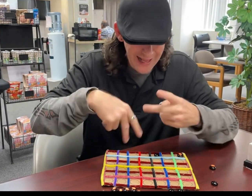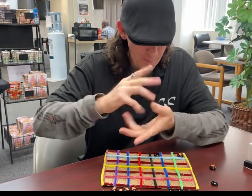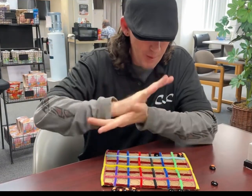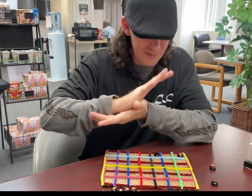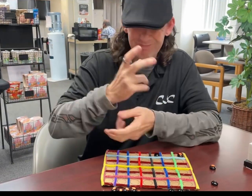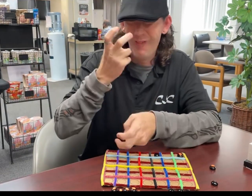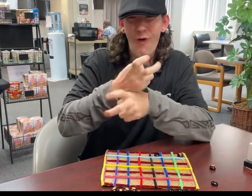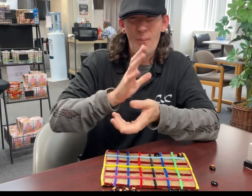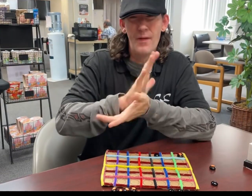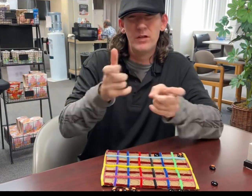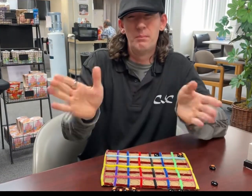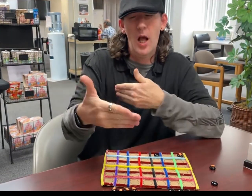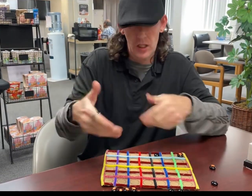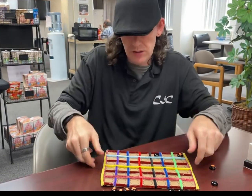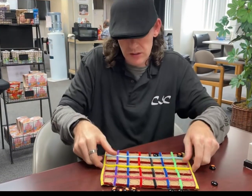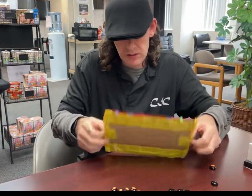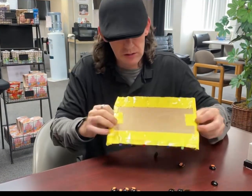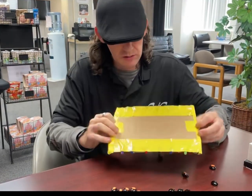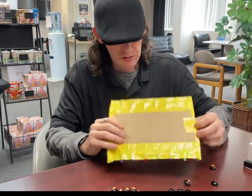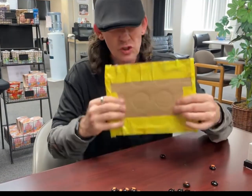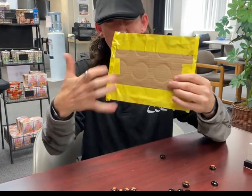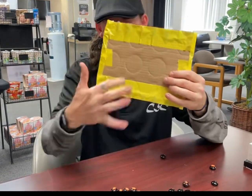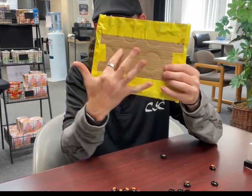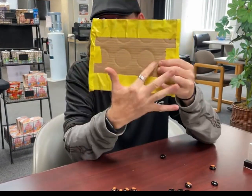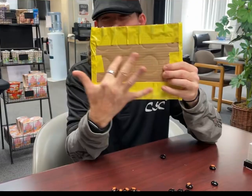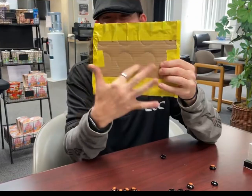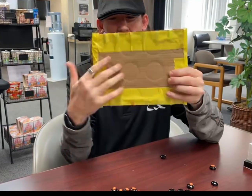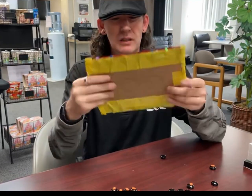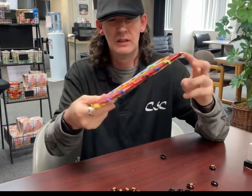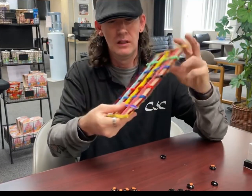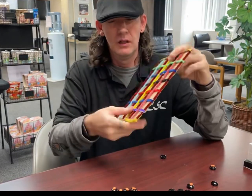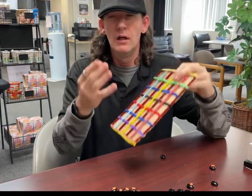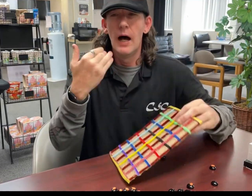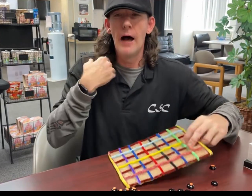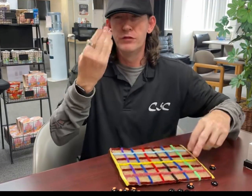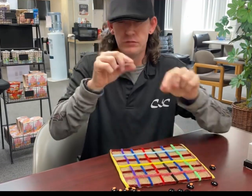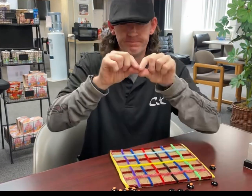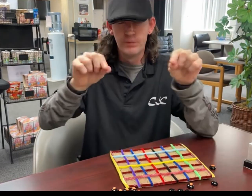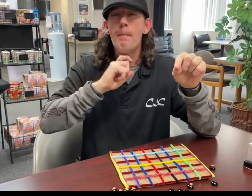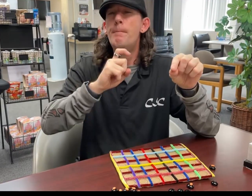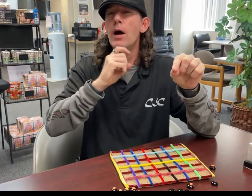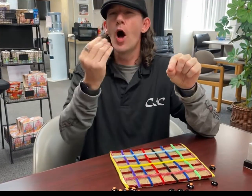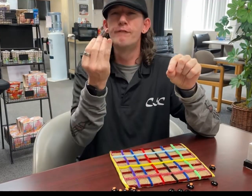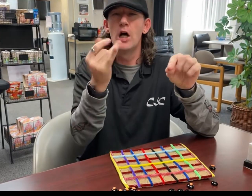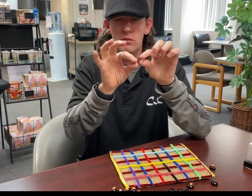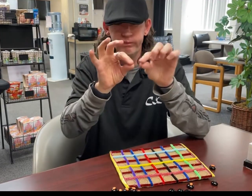blind person, and then the sighted person has the hard piece. And then I use cardboard as the base. And then I got pipe